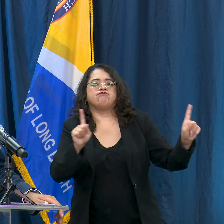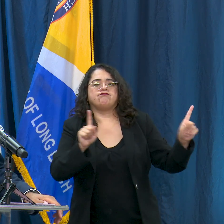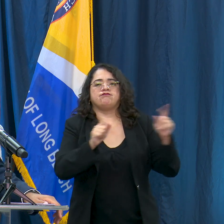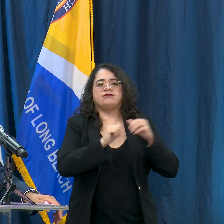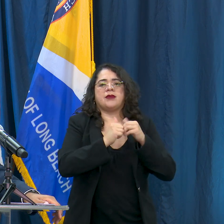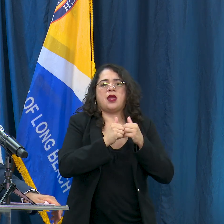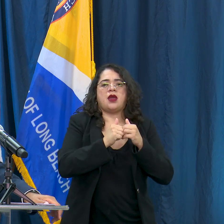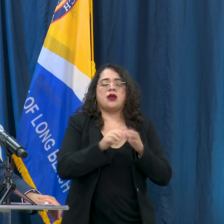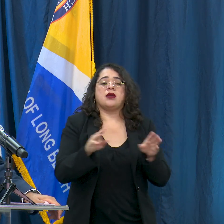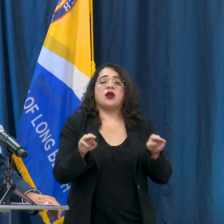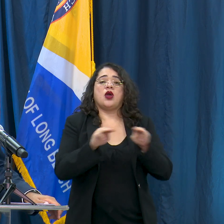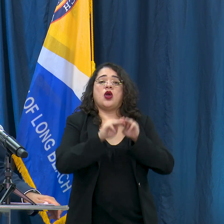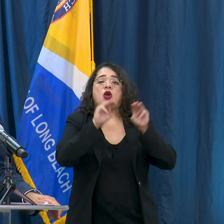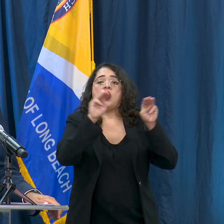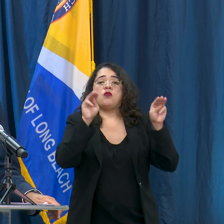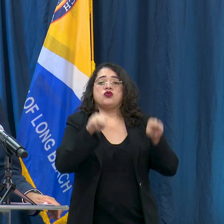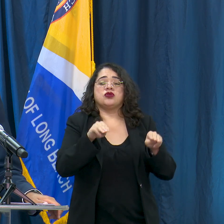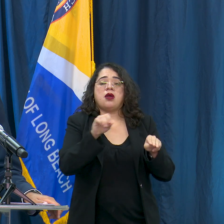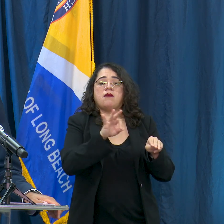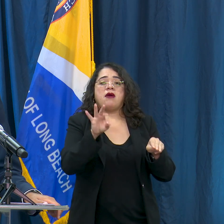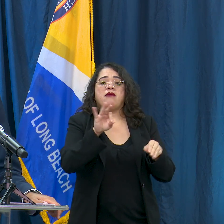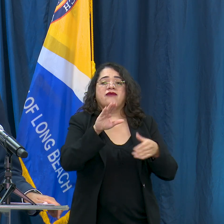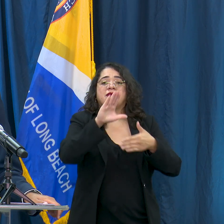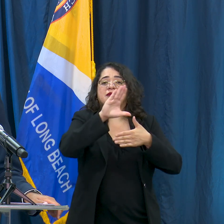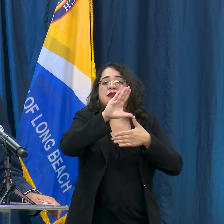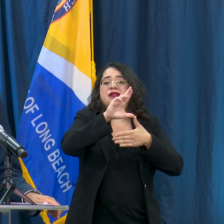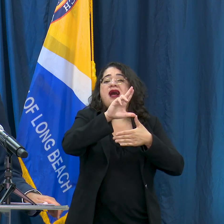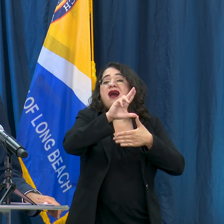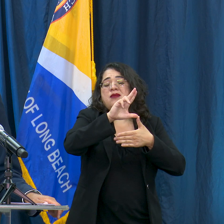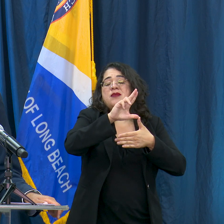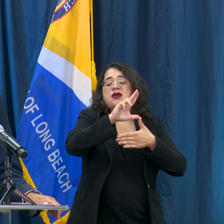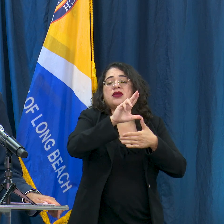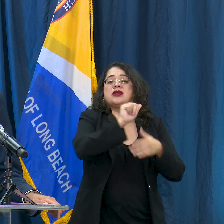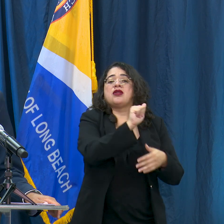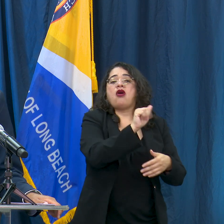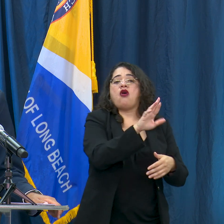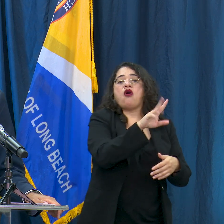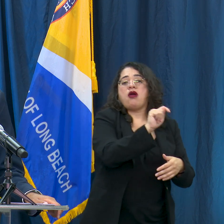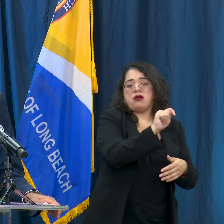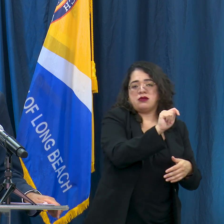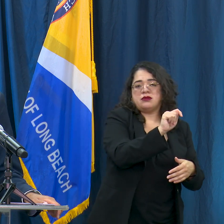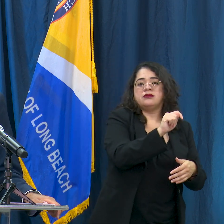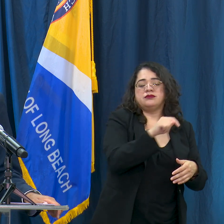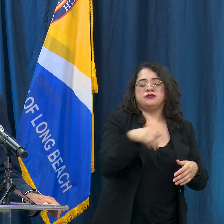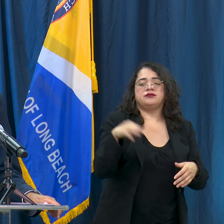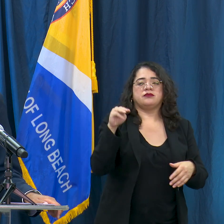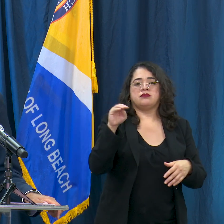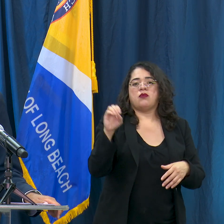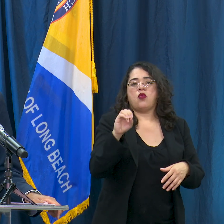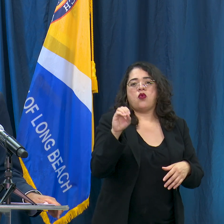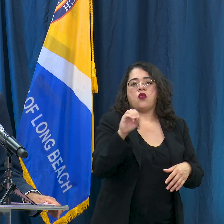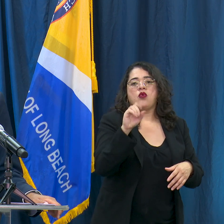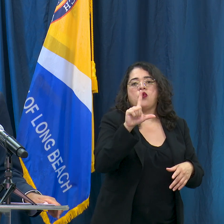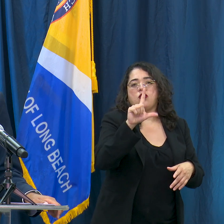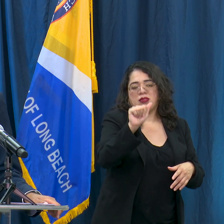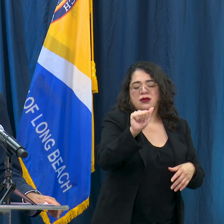for the Museum of Latin American Art and our Long Beach Art Museum. Have really put a lot of thought into how they reopen